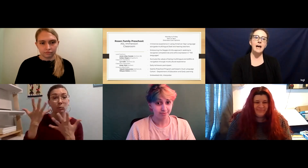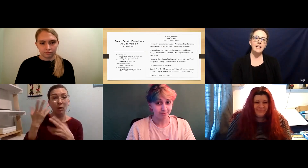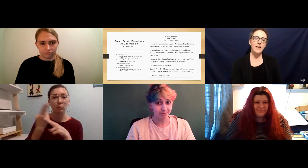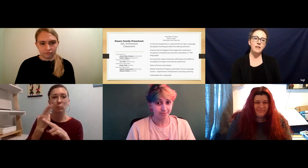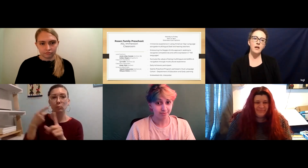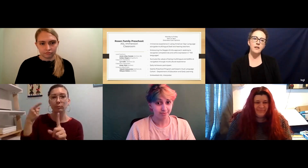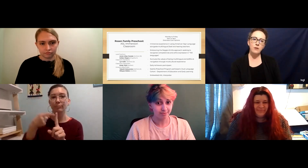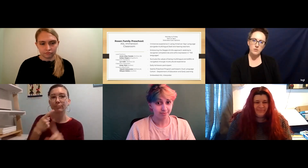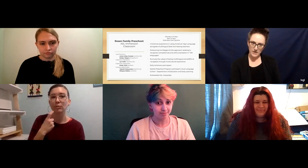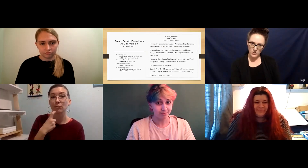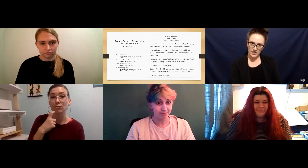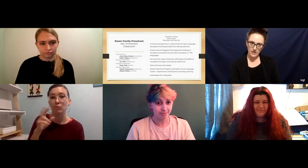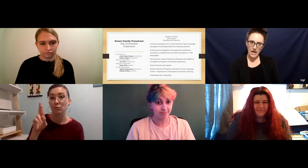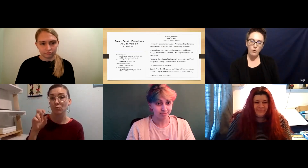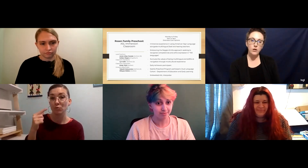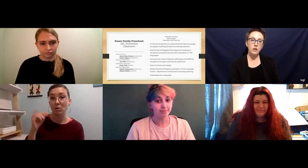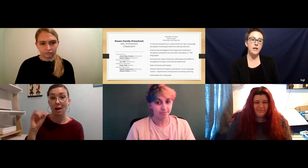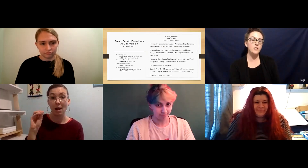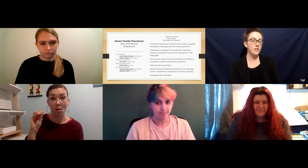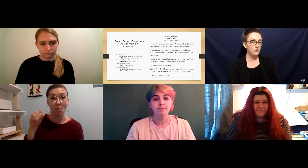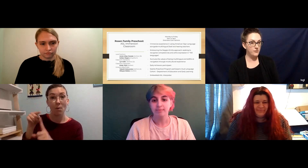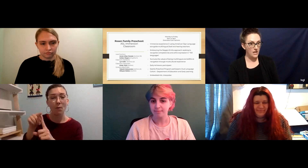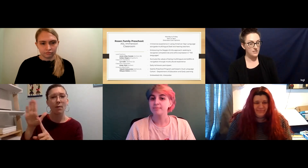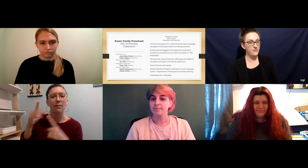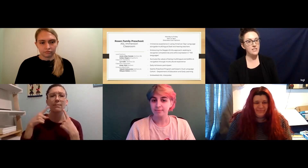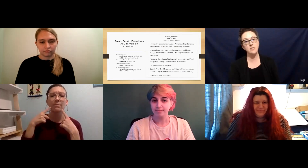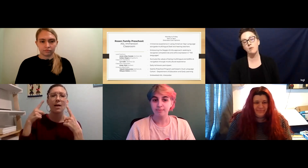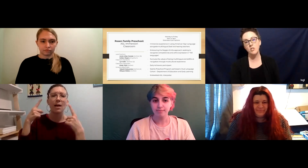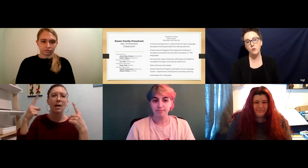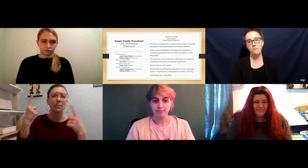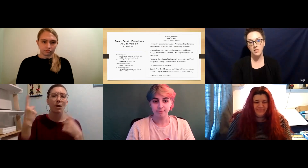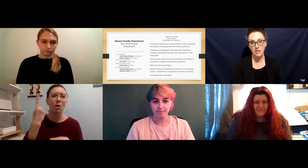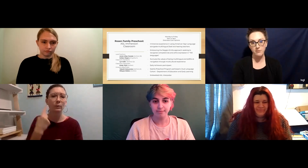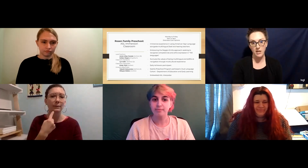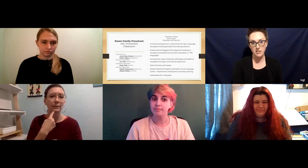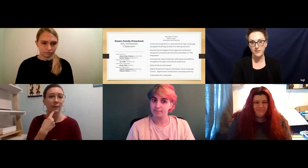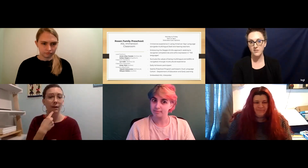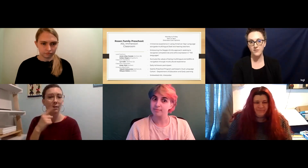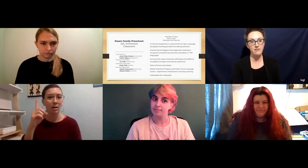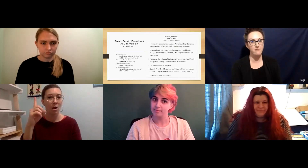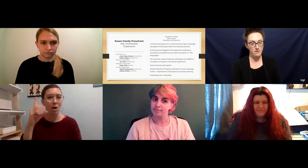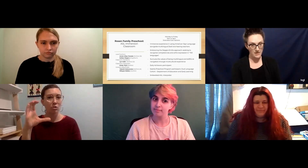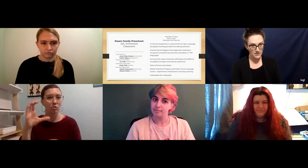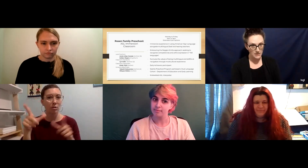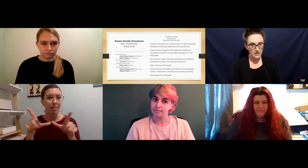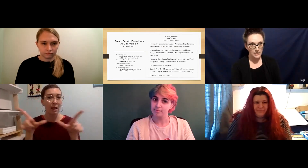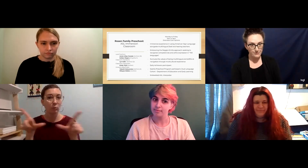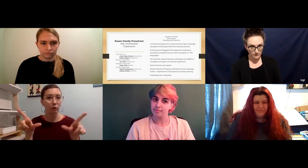Yeah, and like Nate was mentioning, our educational philosophy is the Reggio Emilia philosophy. It's very